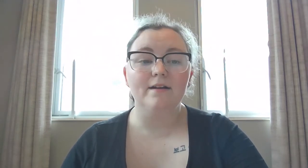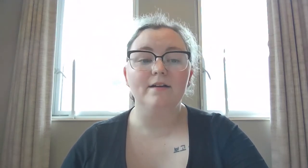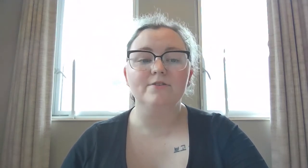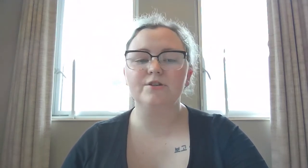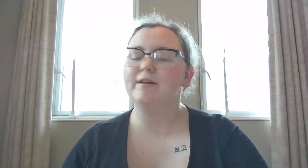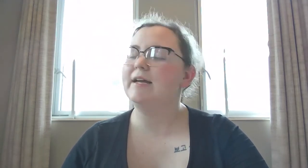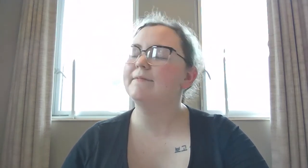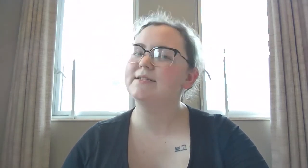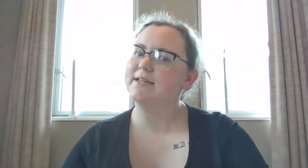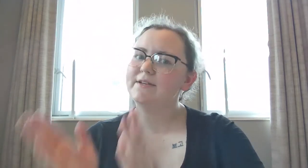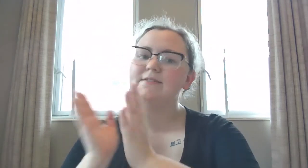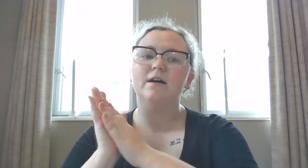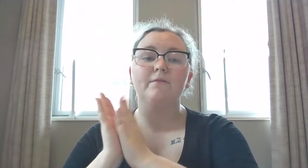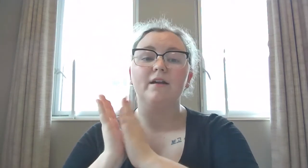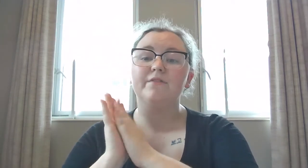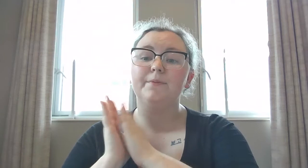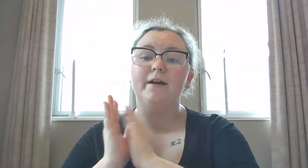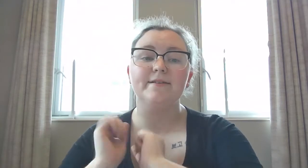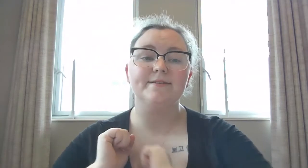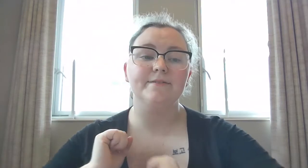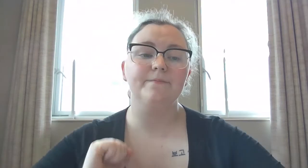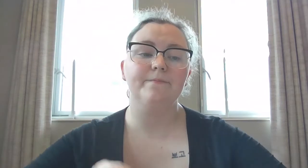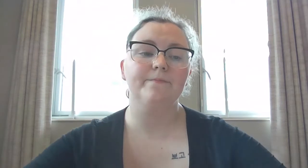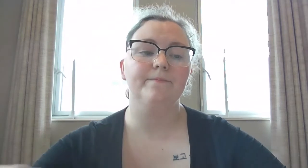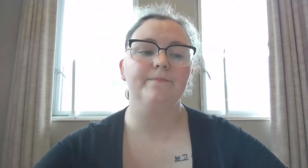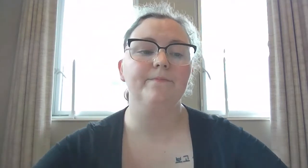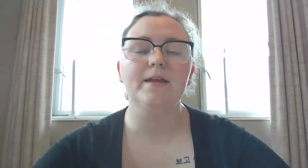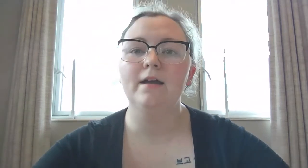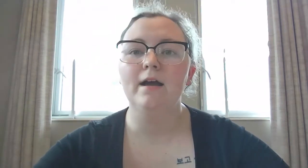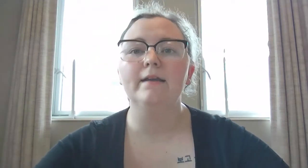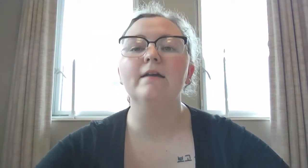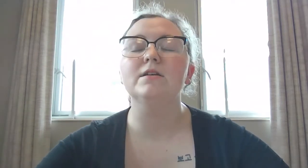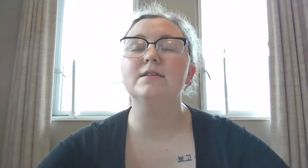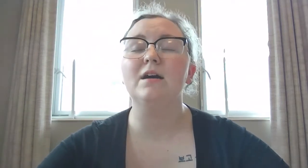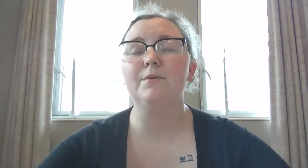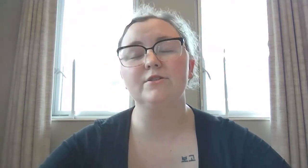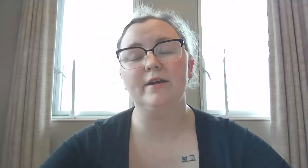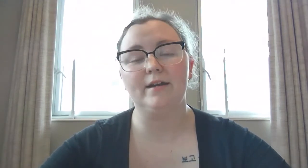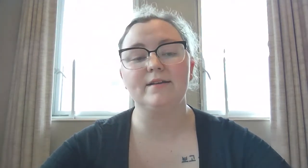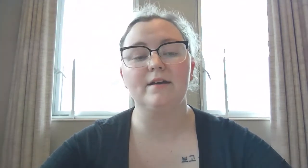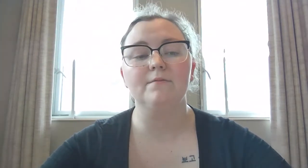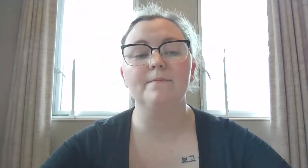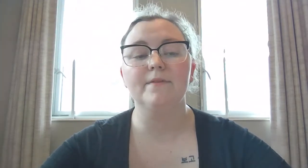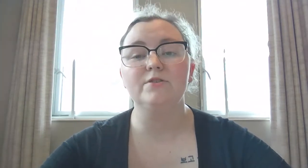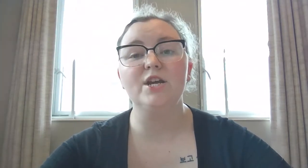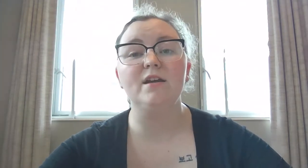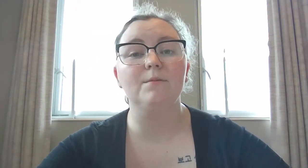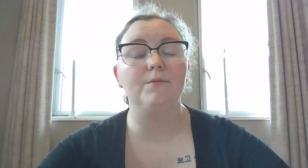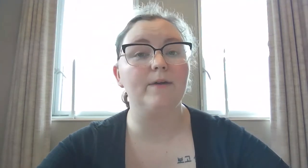Jury, let's give Esau a round of applause. Now, Esau, put your hand down. Jacob, raise your